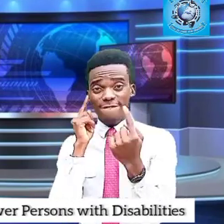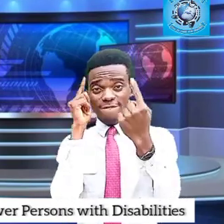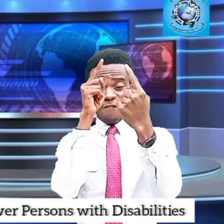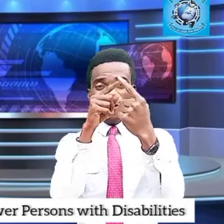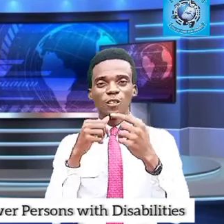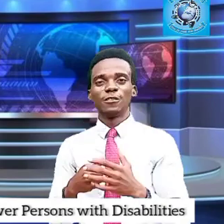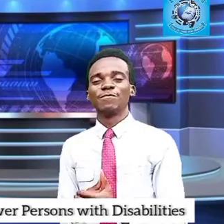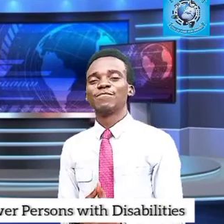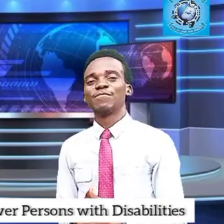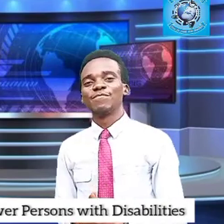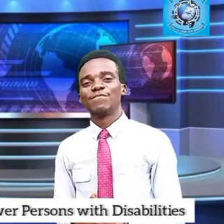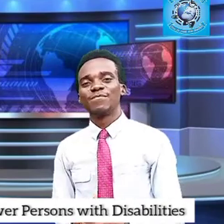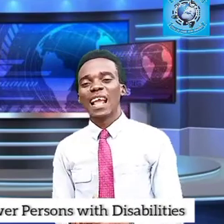focus.